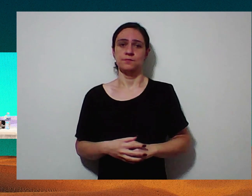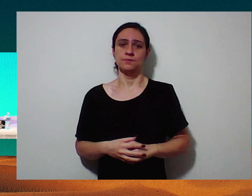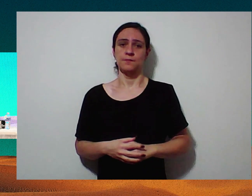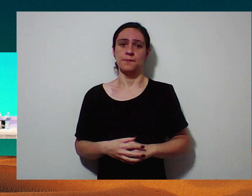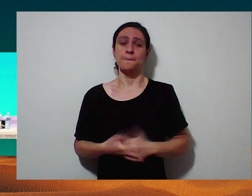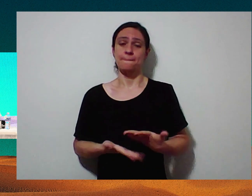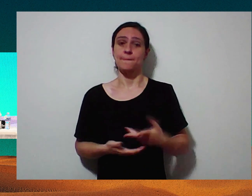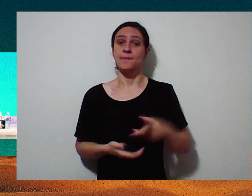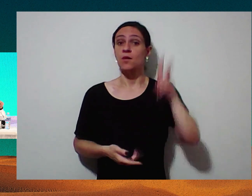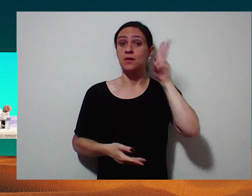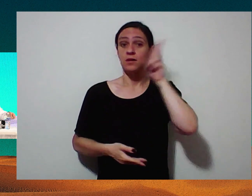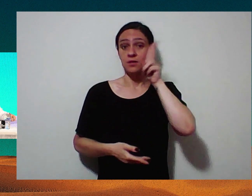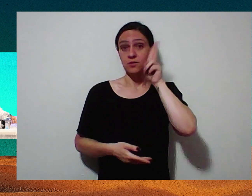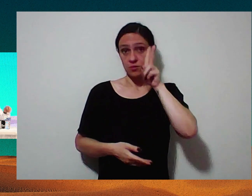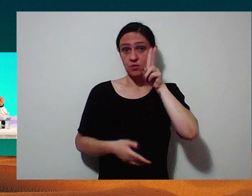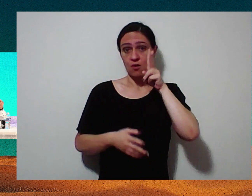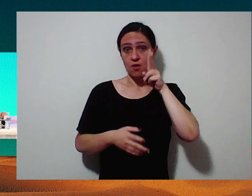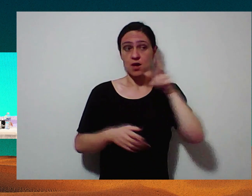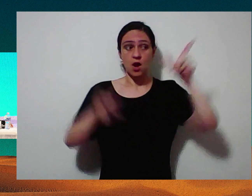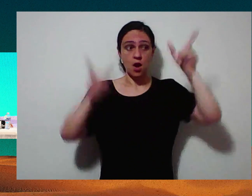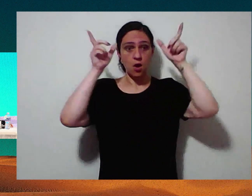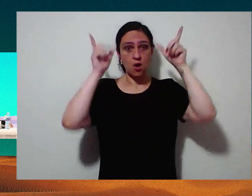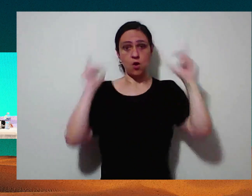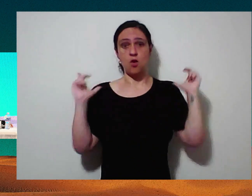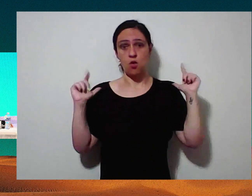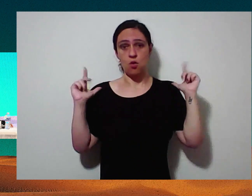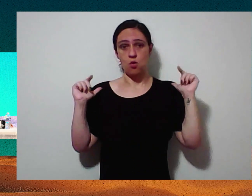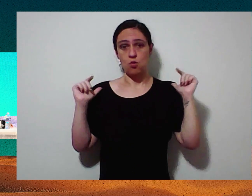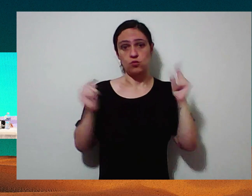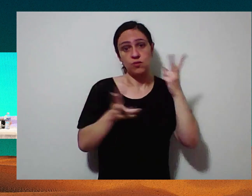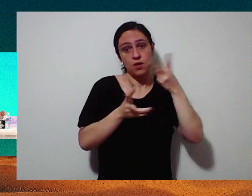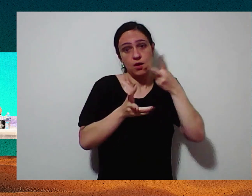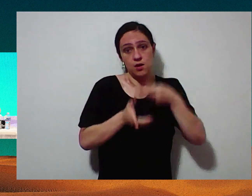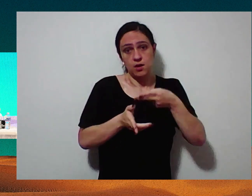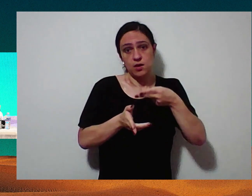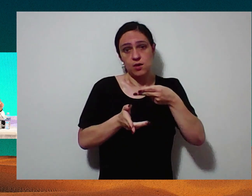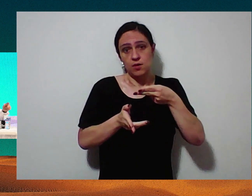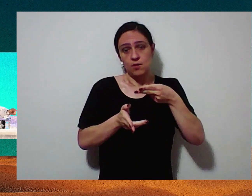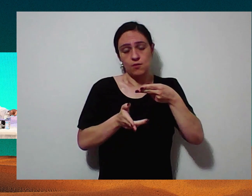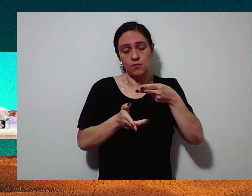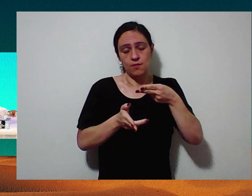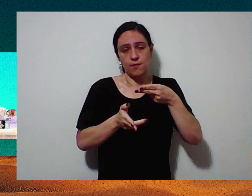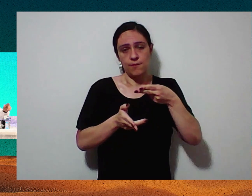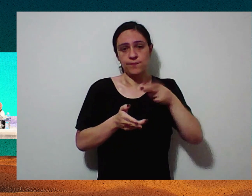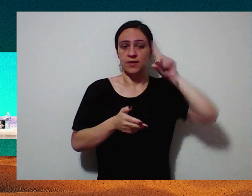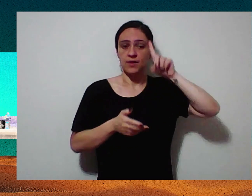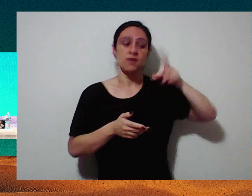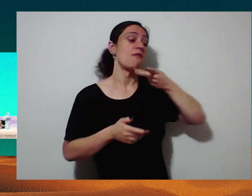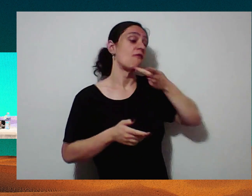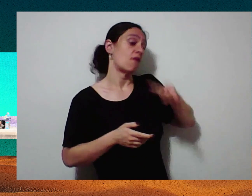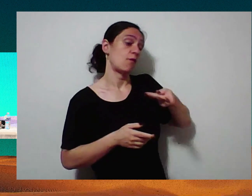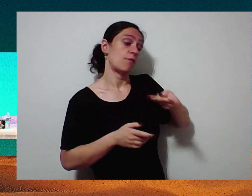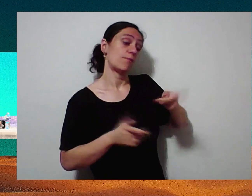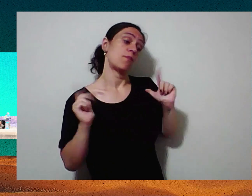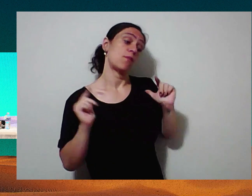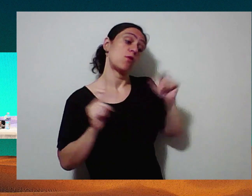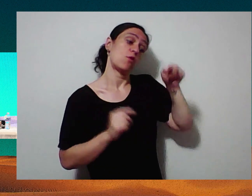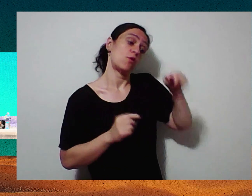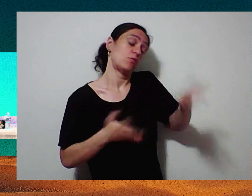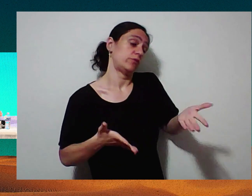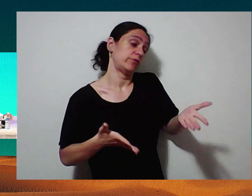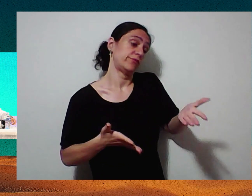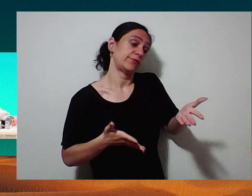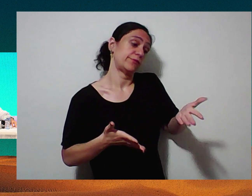Lúcifer. To me, this is the story of Lucifer. Deus deu uma advertência para Lúcifer. God must have given him a warning. Ó, você ainda tem chance de